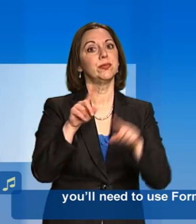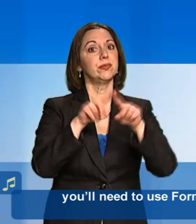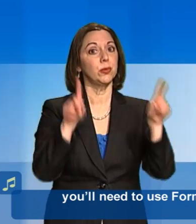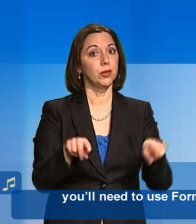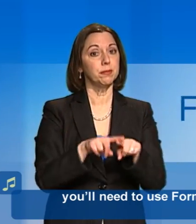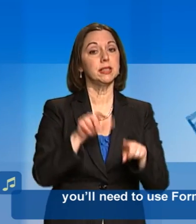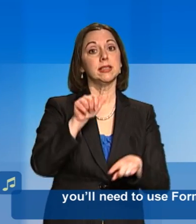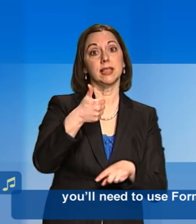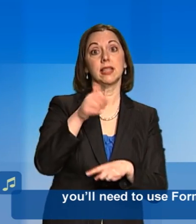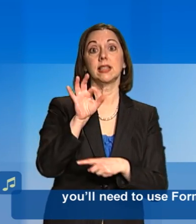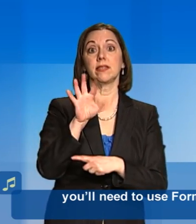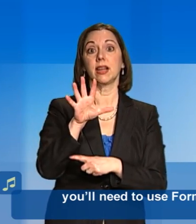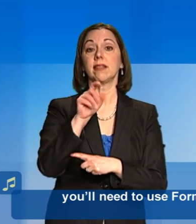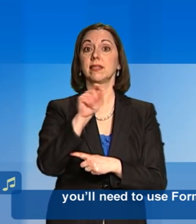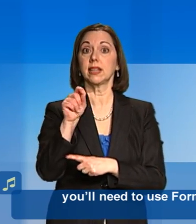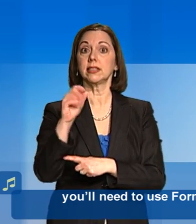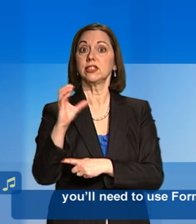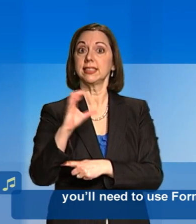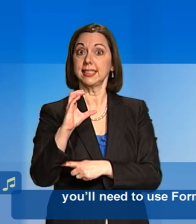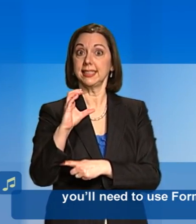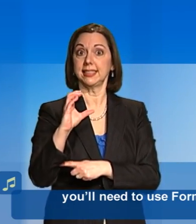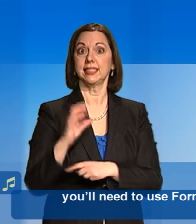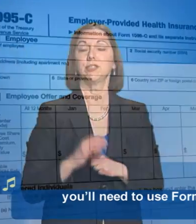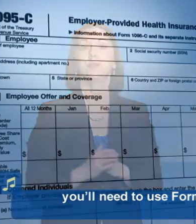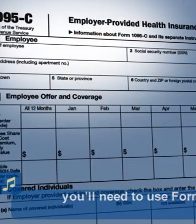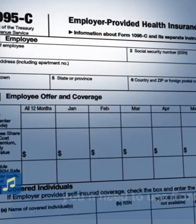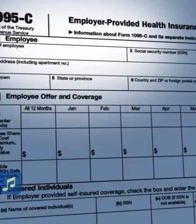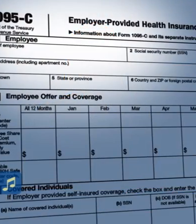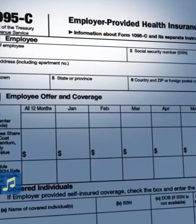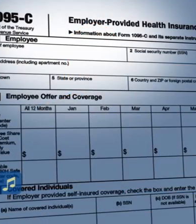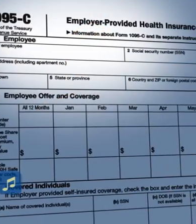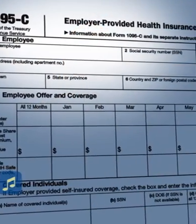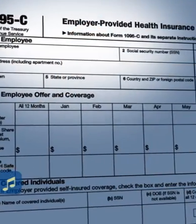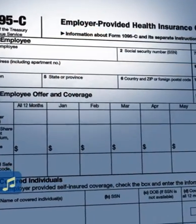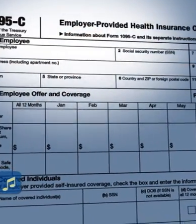Form 1095-C instead.